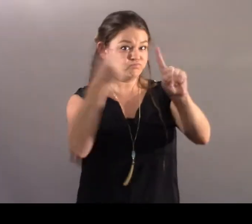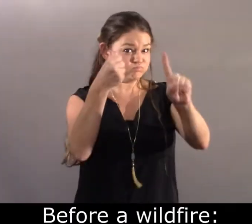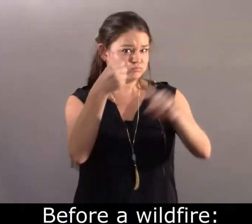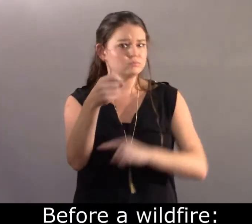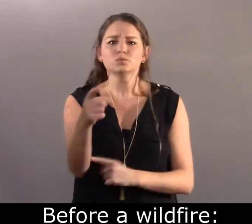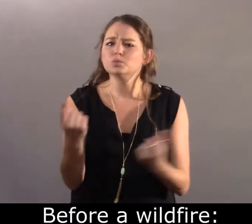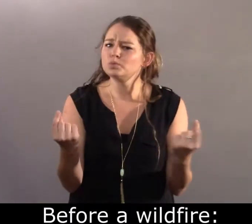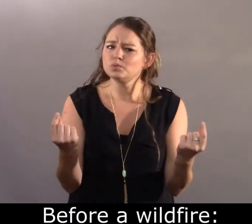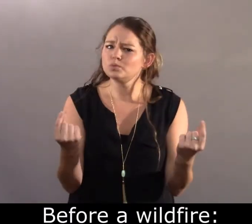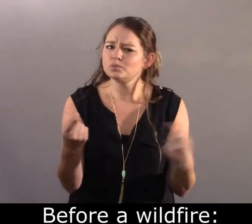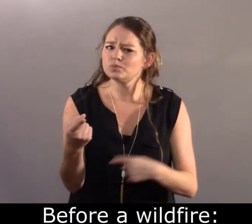Before a wildfire,